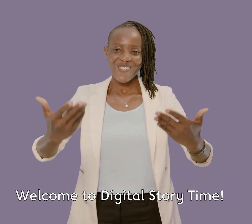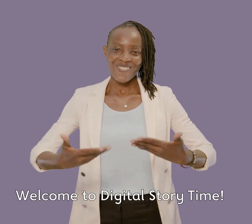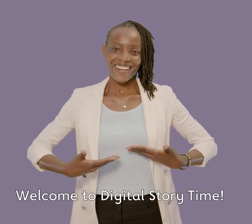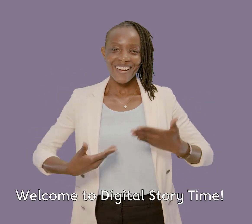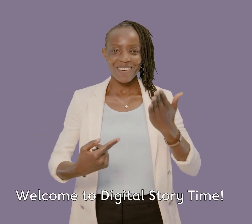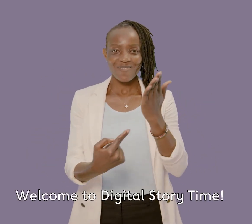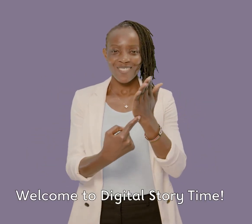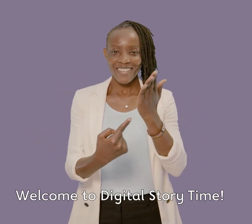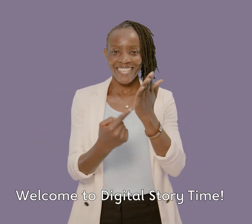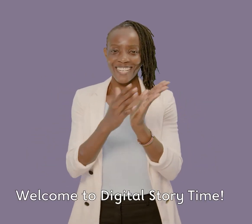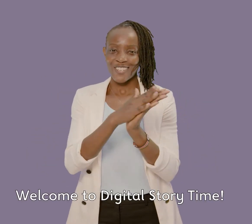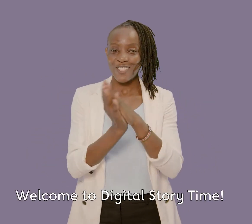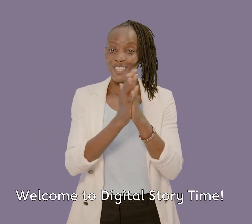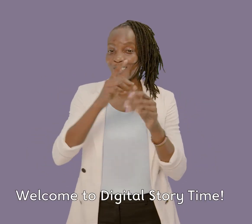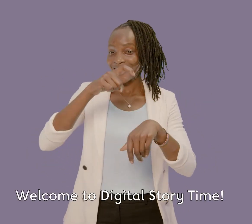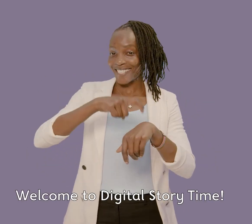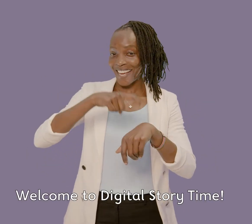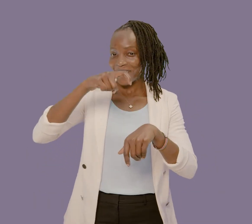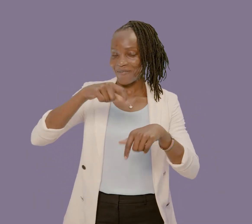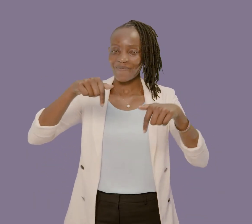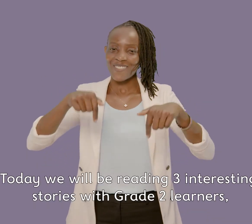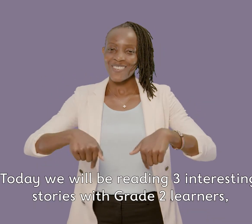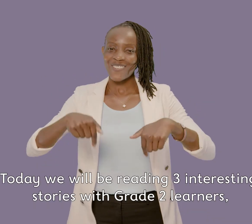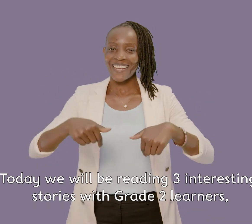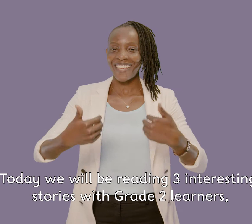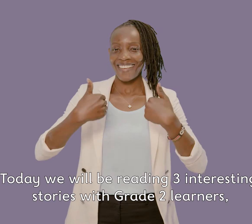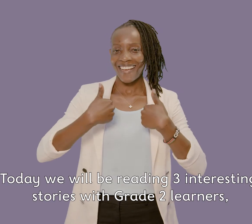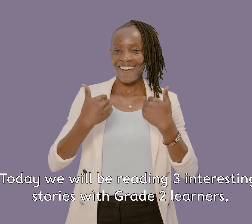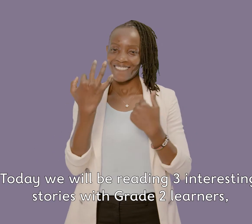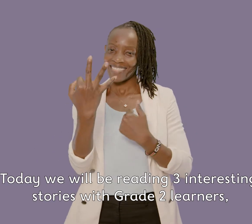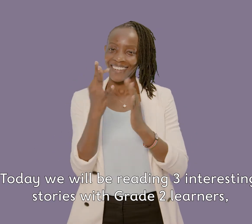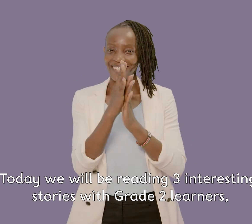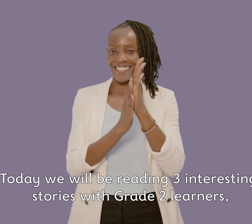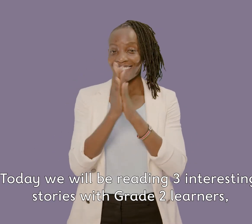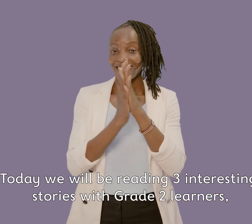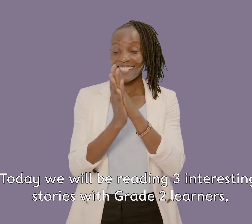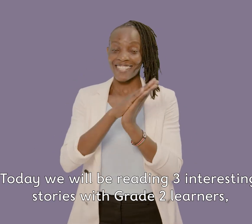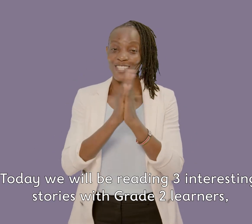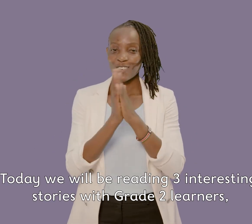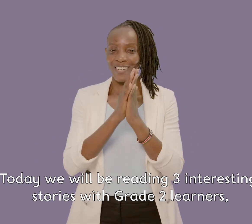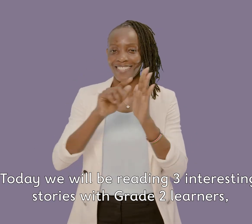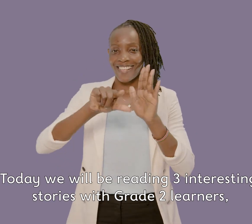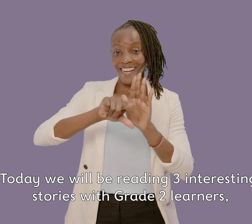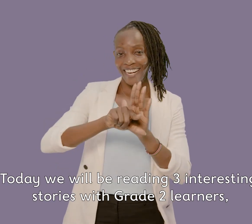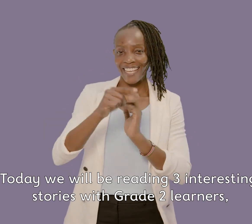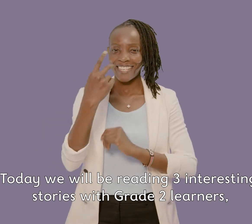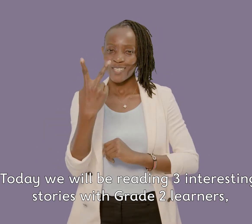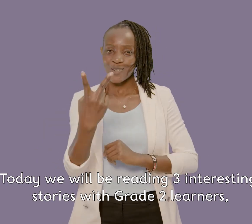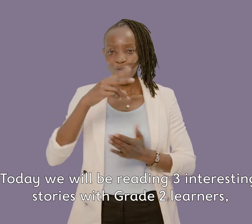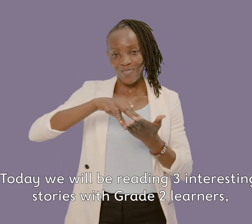Welcome to Digital StoryTime. Today we will be reading 3 interesting stories with grade 2 learners